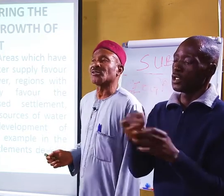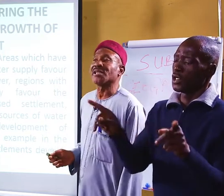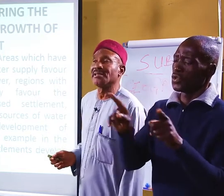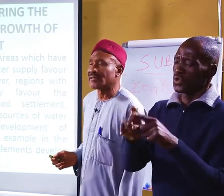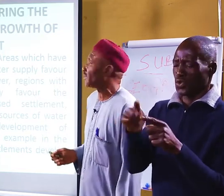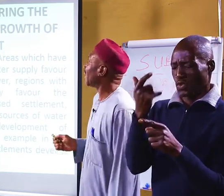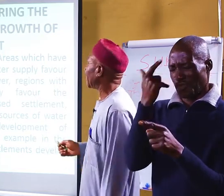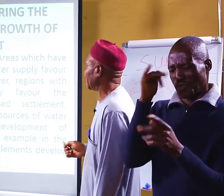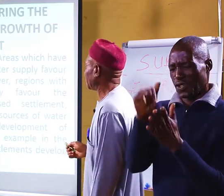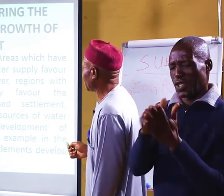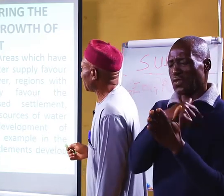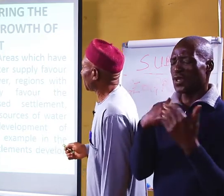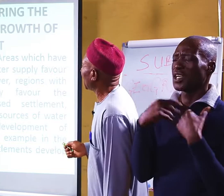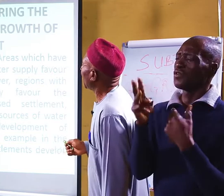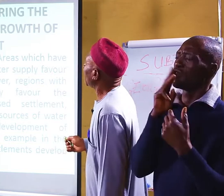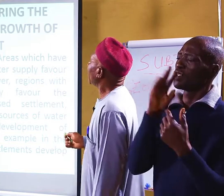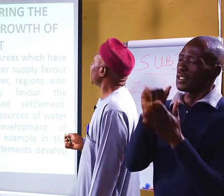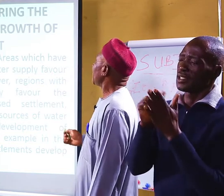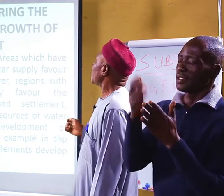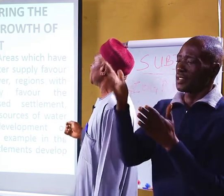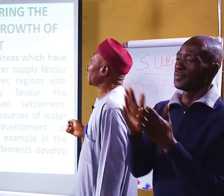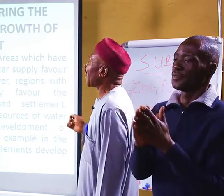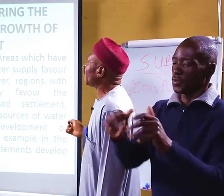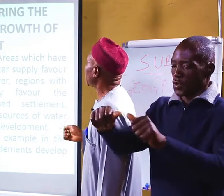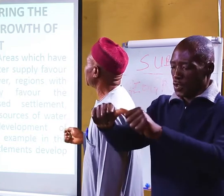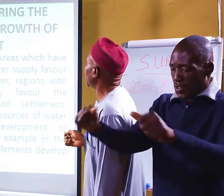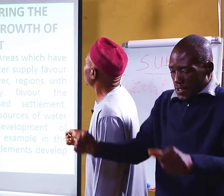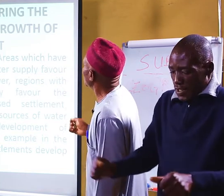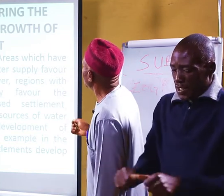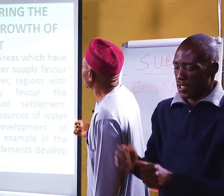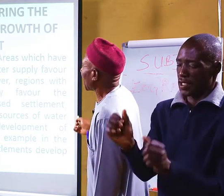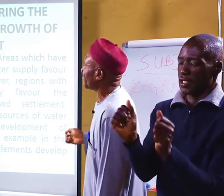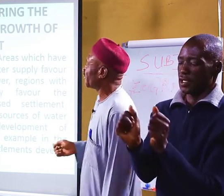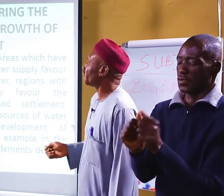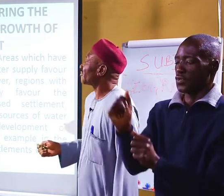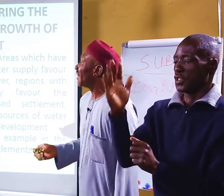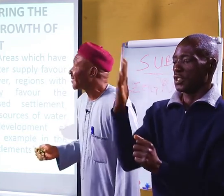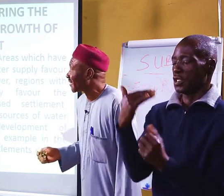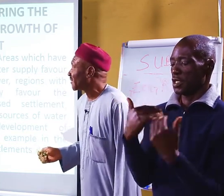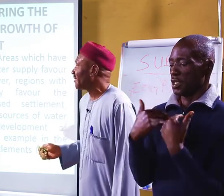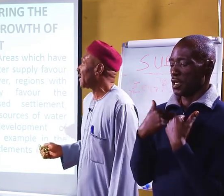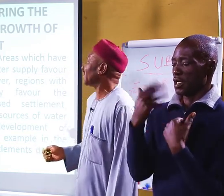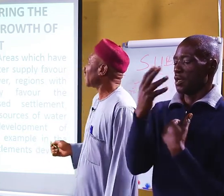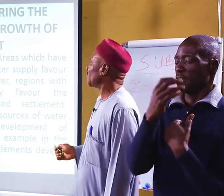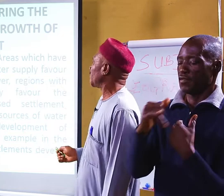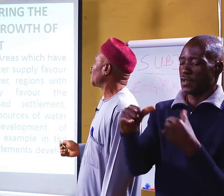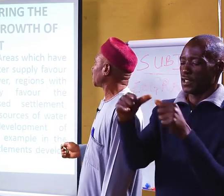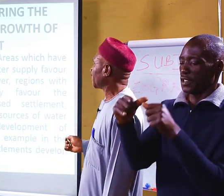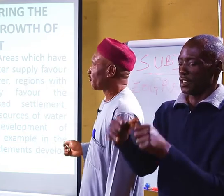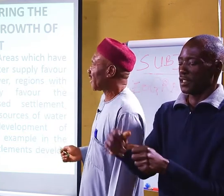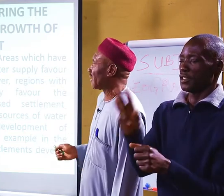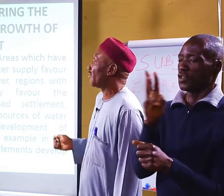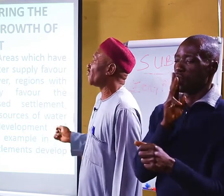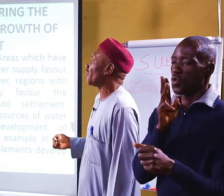Water sustains life. Area which have a steady and adequate